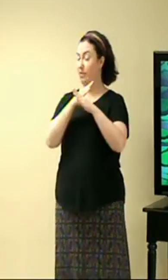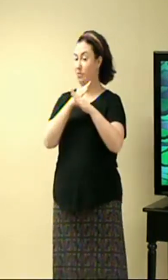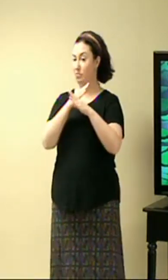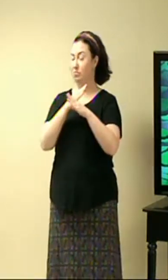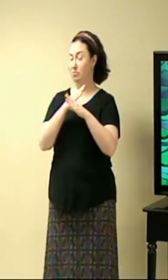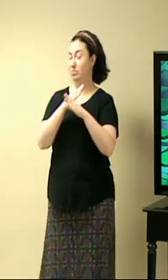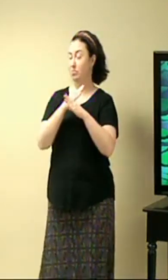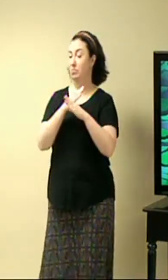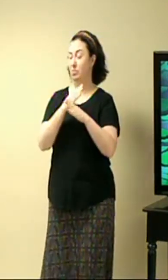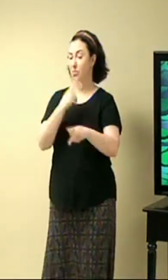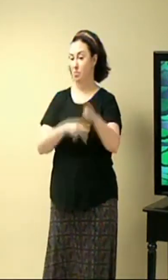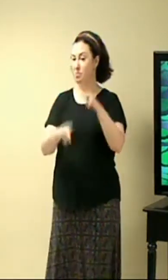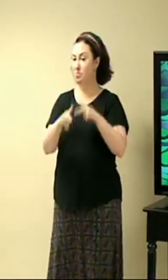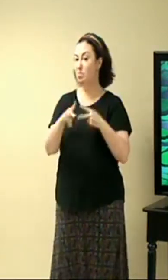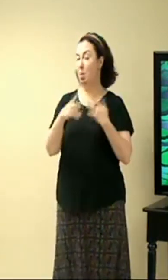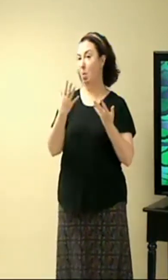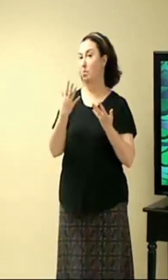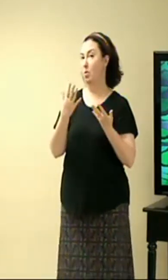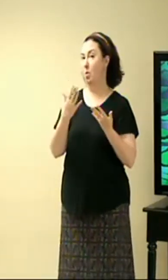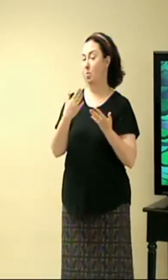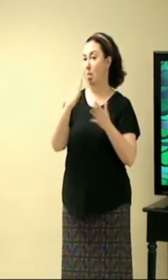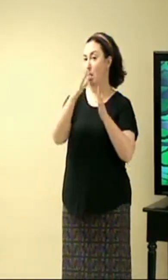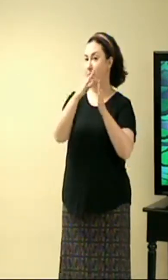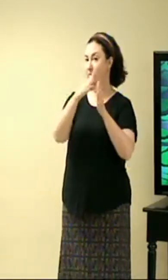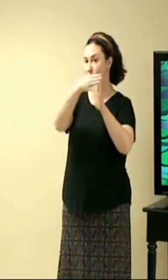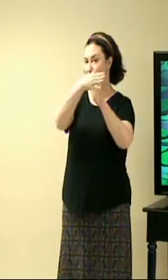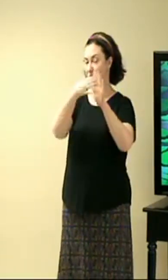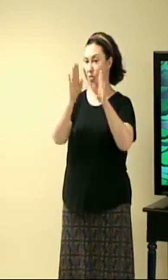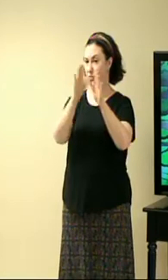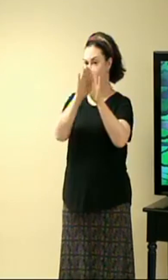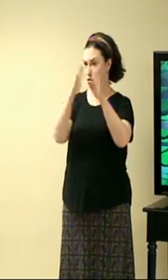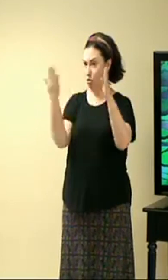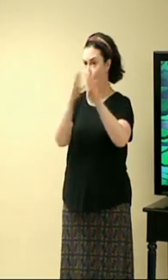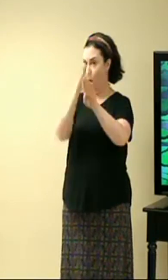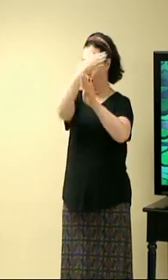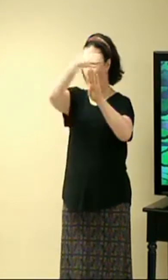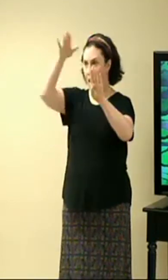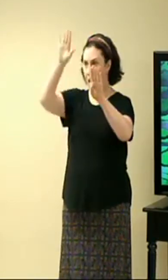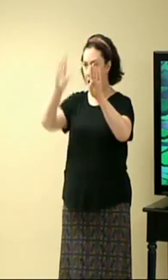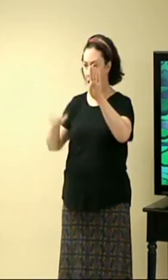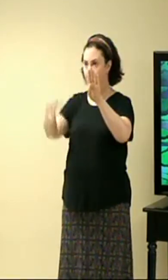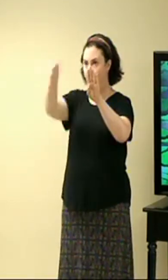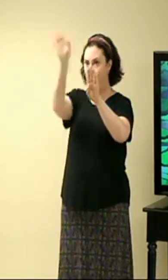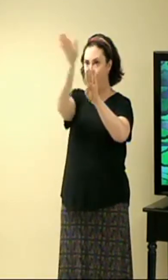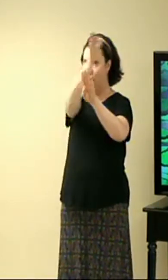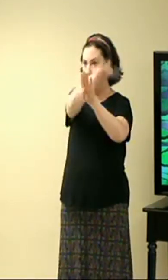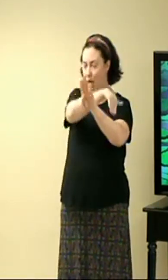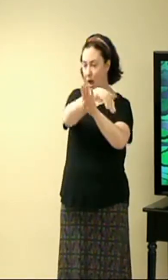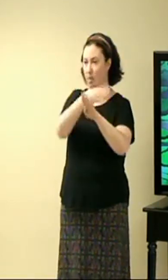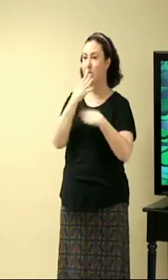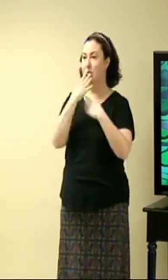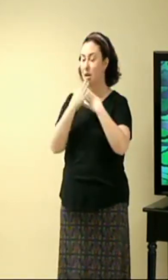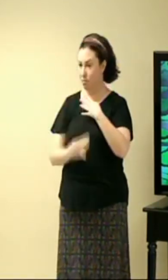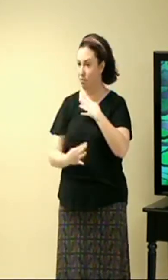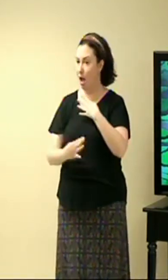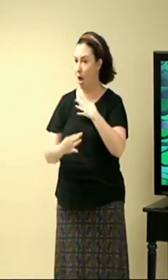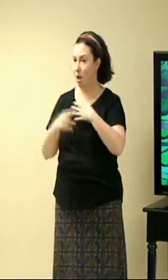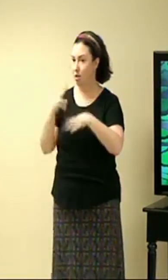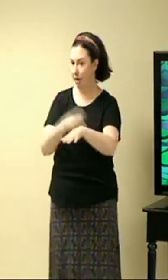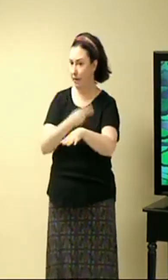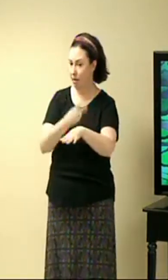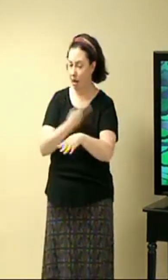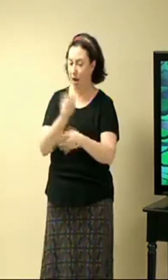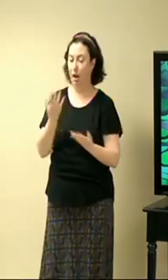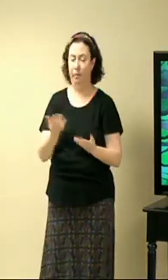lamb. In other words, the only way you could have survived God's wrath is to be marked with the blood of the lamb. And we've learned that Jesus is